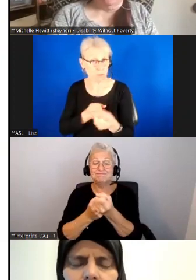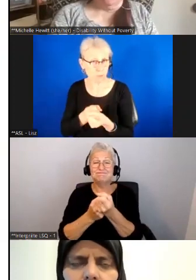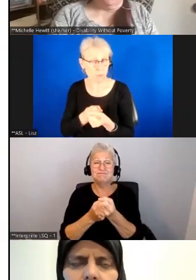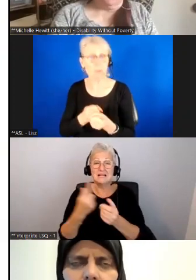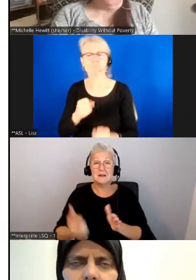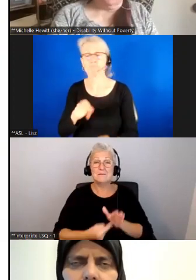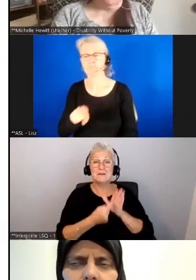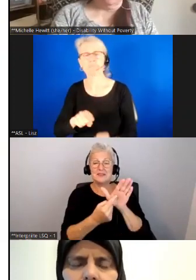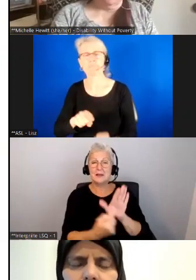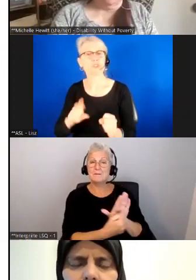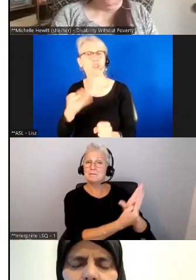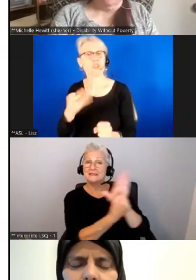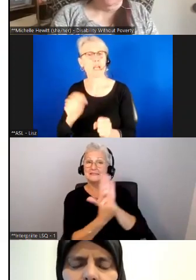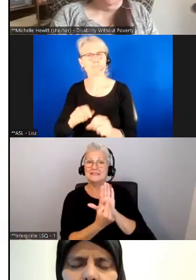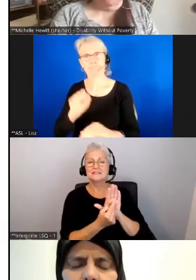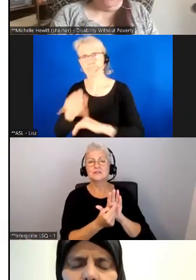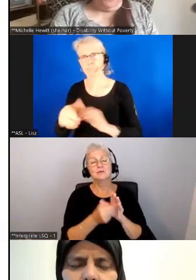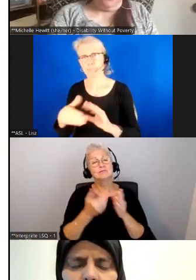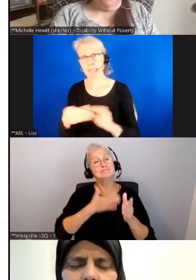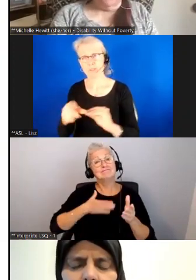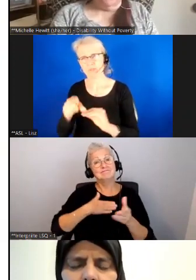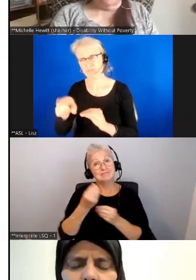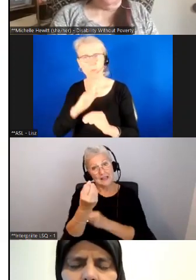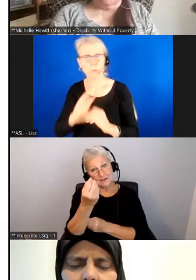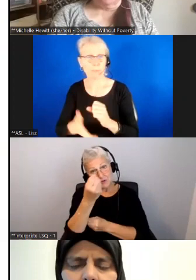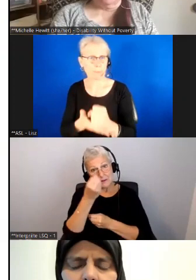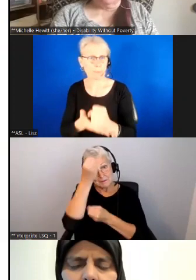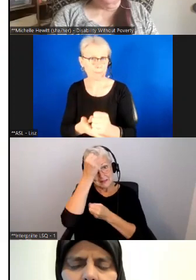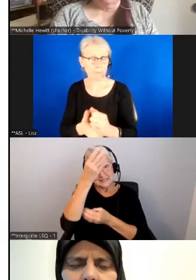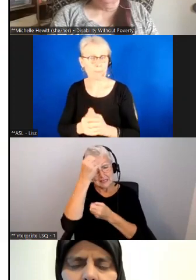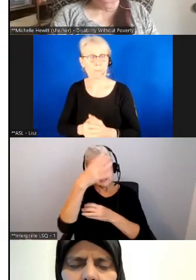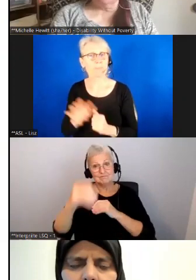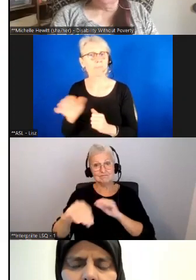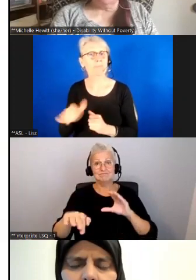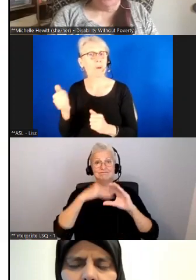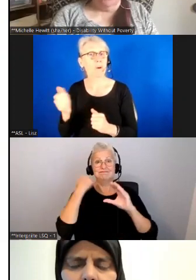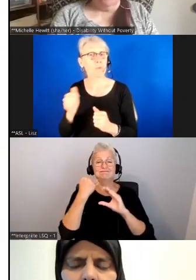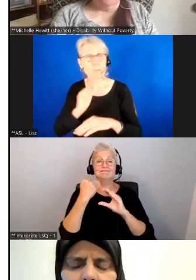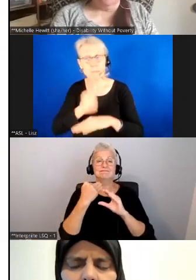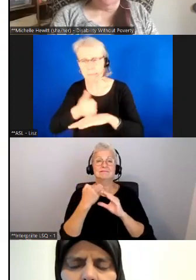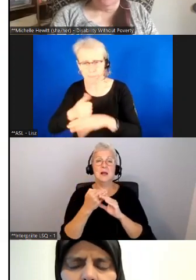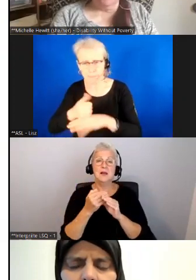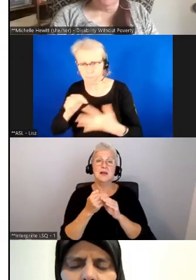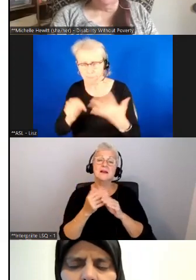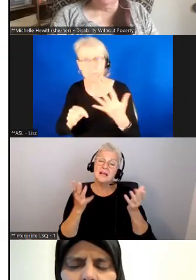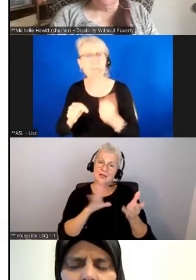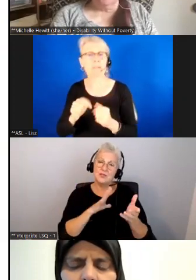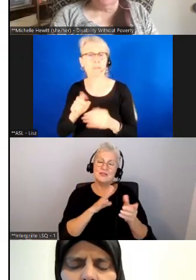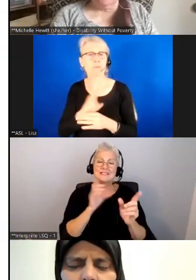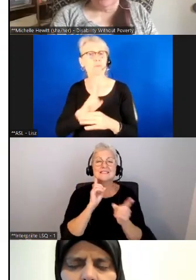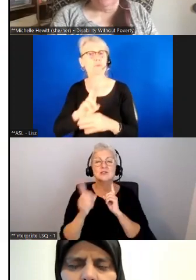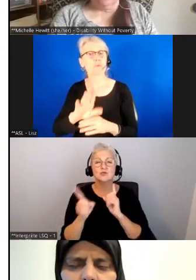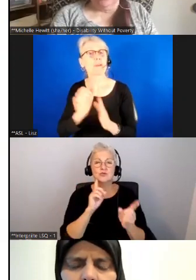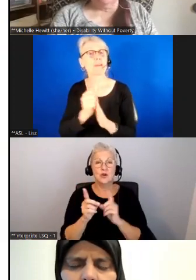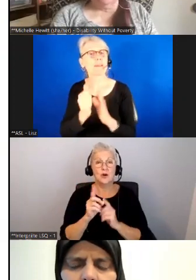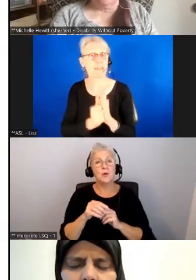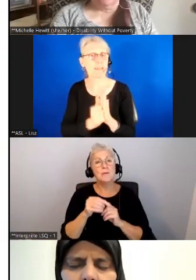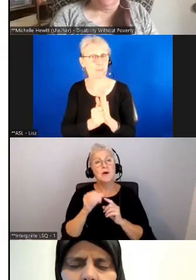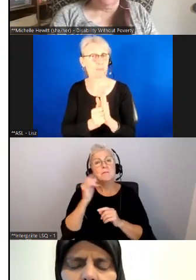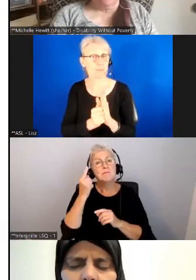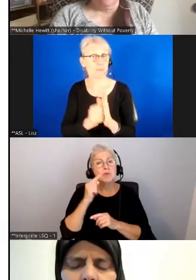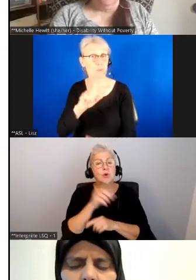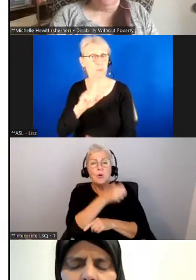and someone will assist you. For any additional settings, please go to your personal Zoom